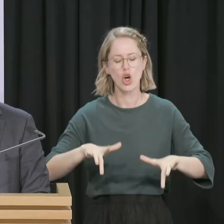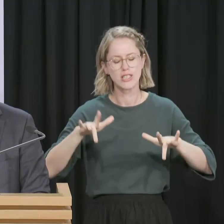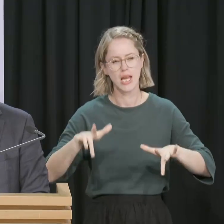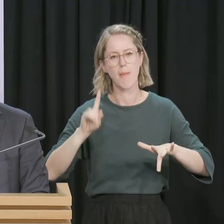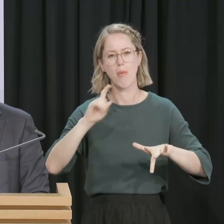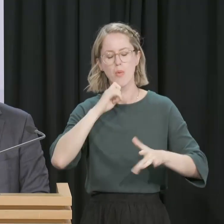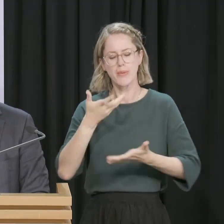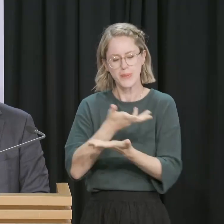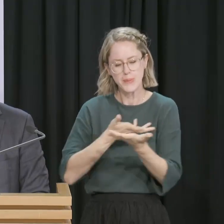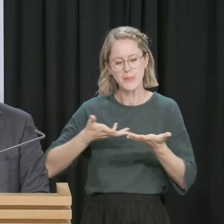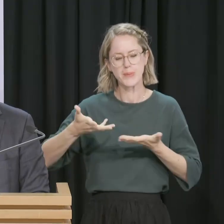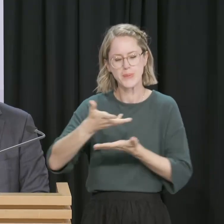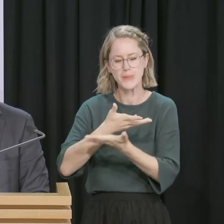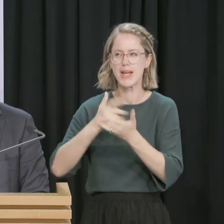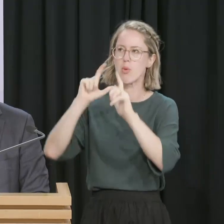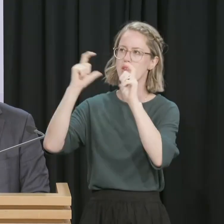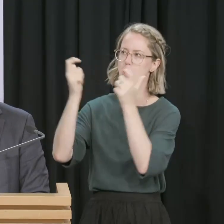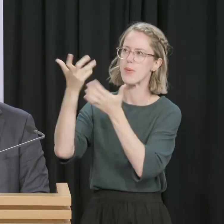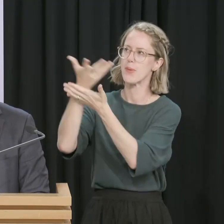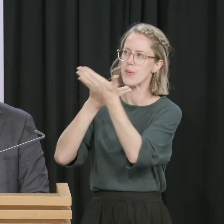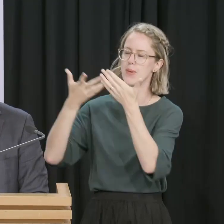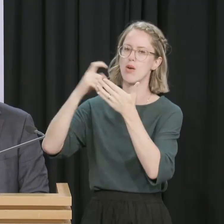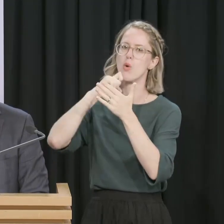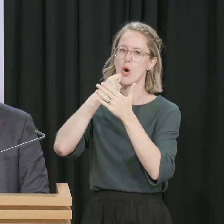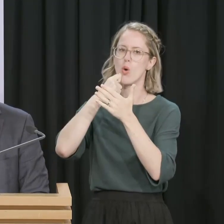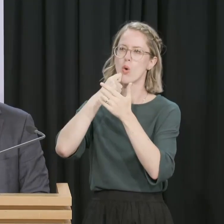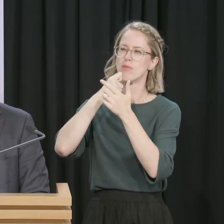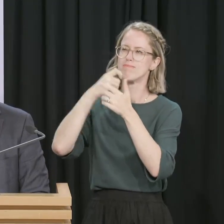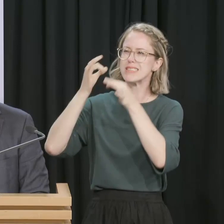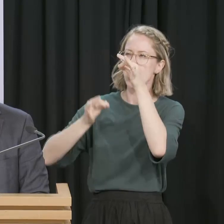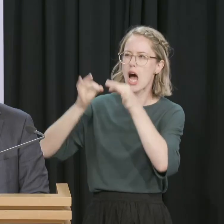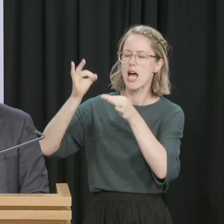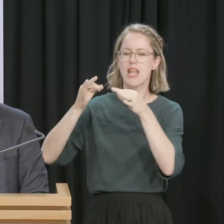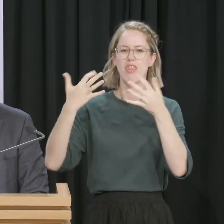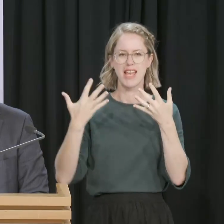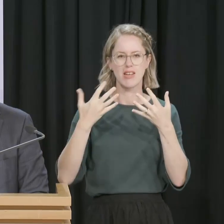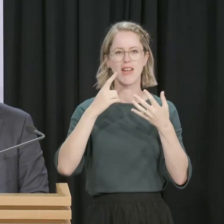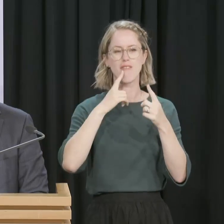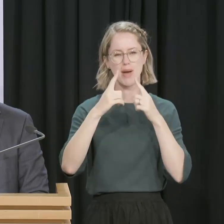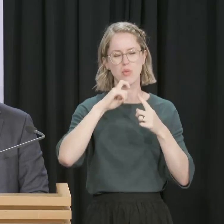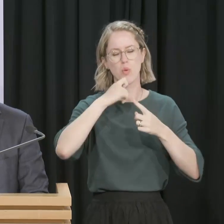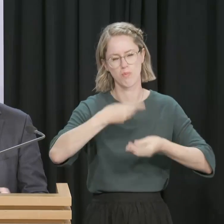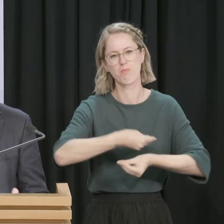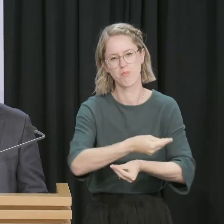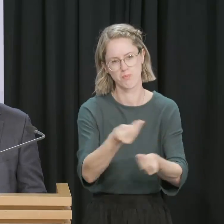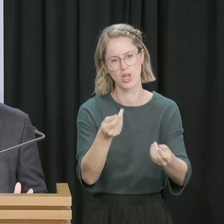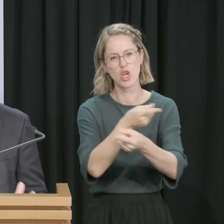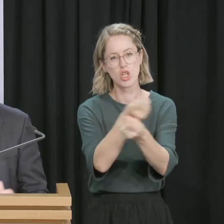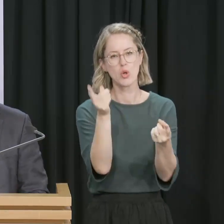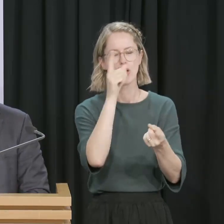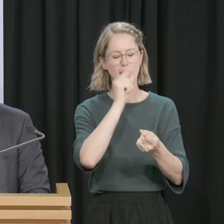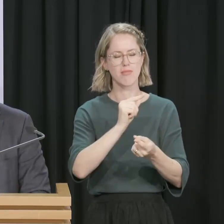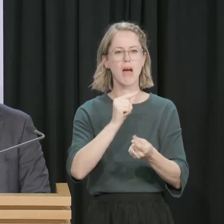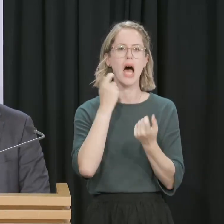detailed proposals on those to Cabinet in the coming weeks, and we will share those as soon as those decisions have been made so that people can